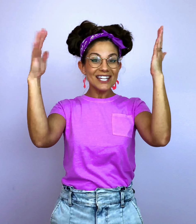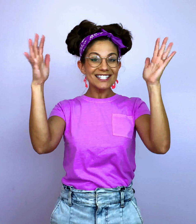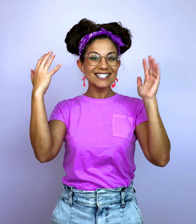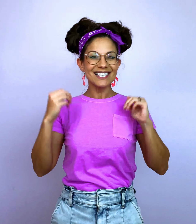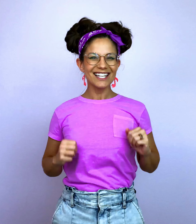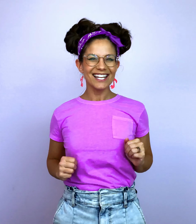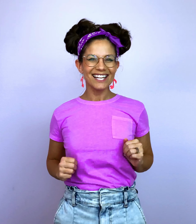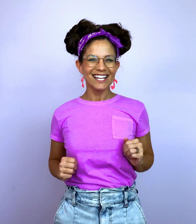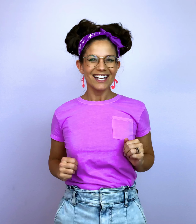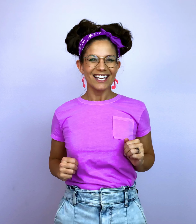this?